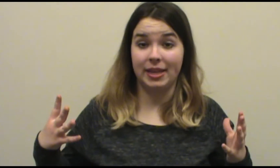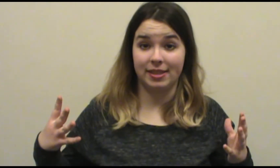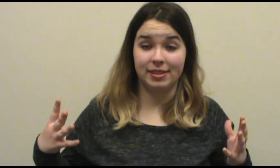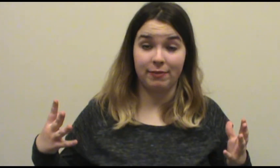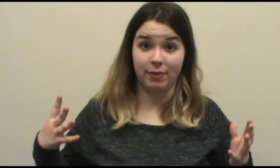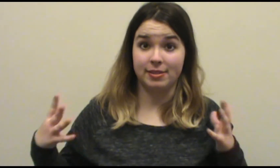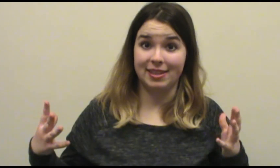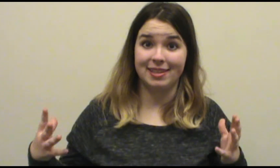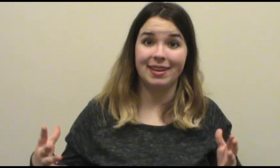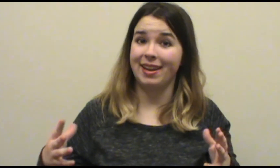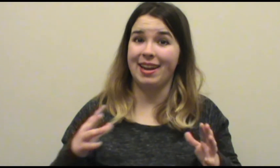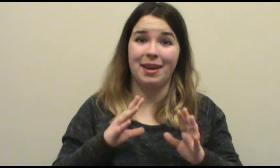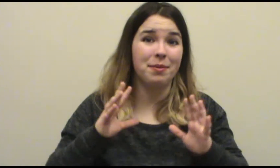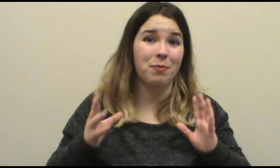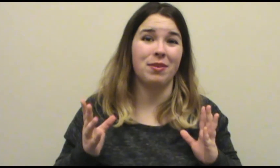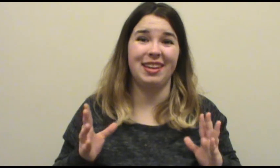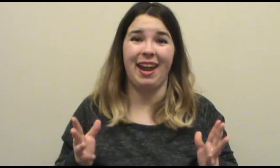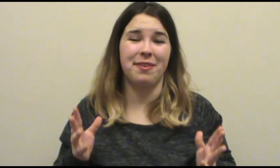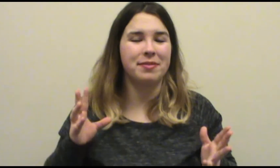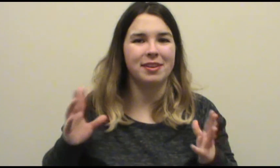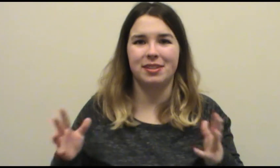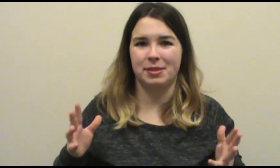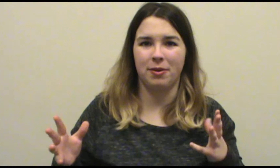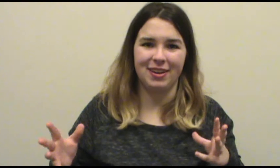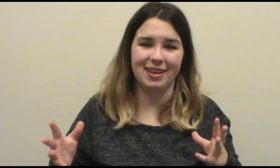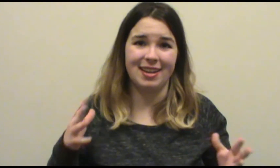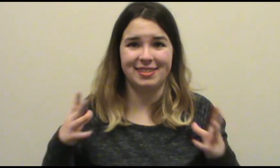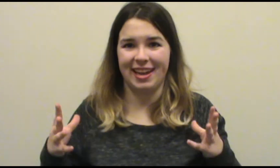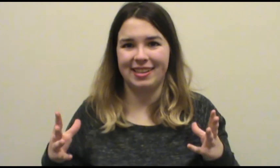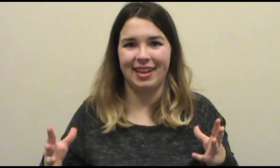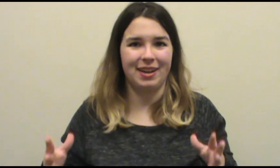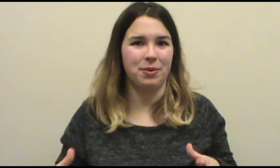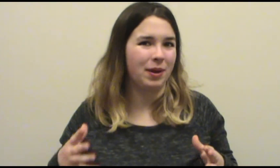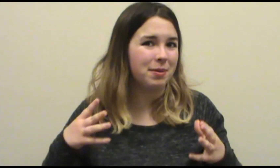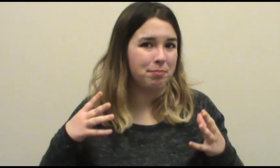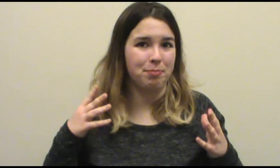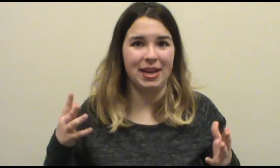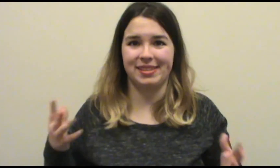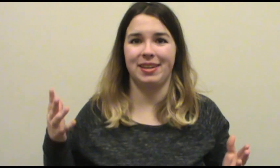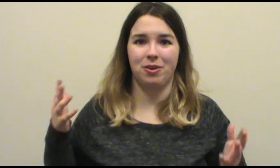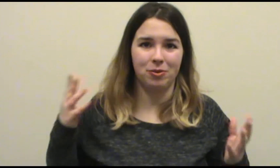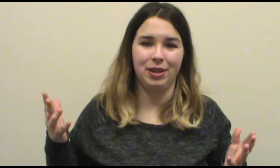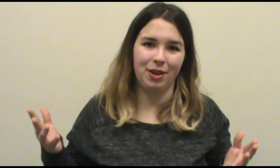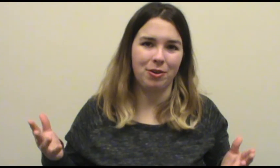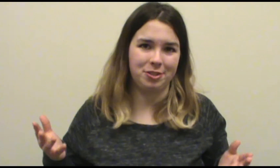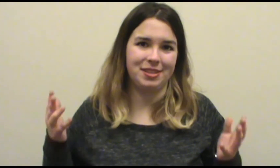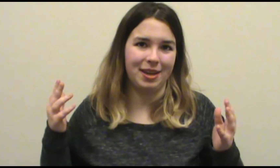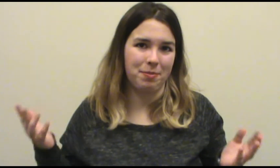amazing first season, and I am really kind of disappointed and sad that I have to wait basically a whole year just to get